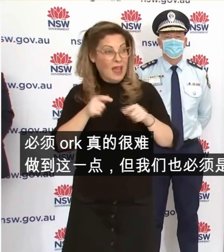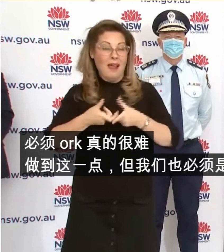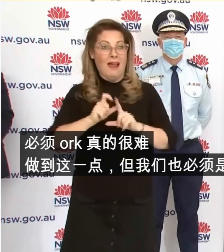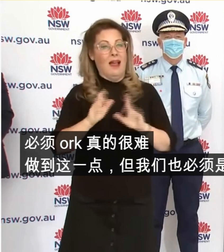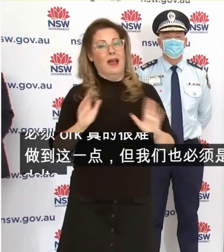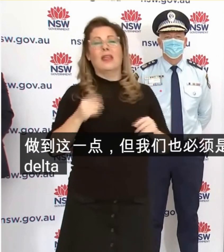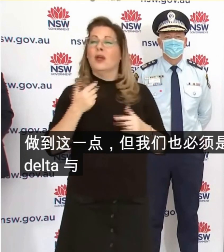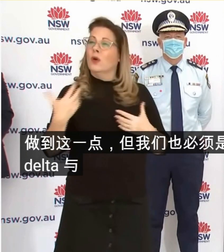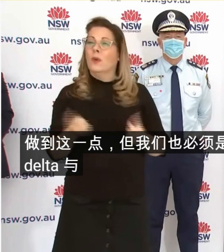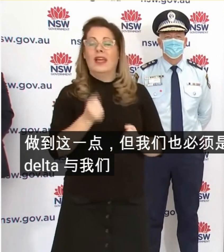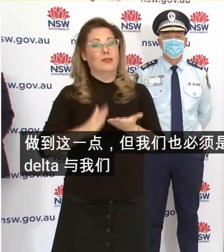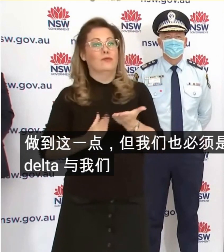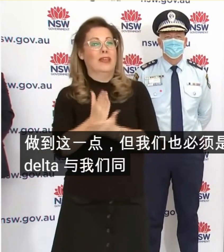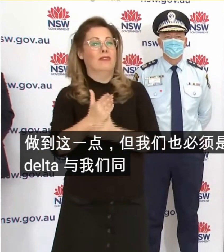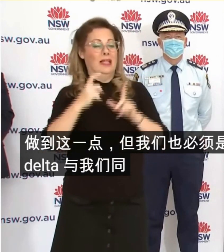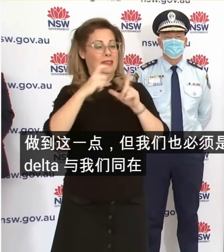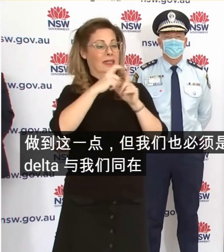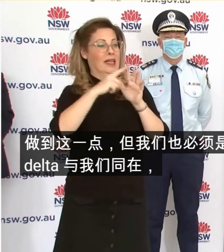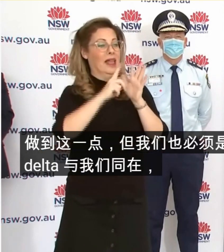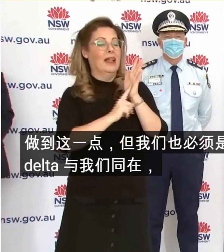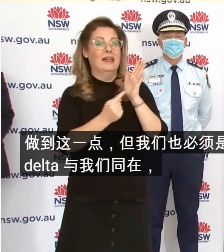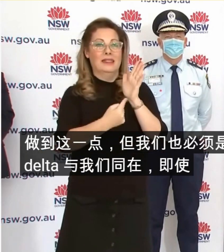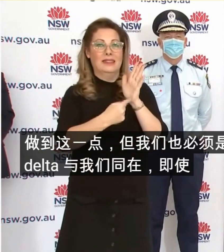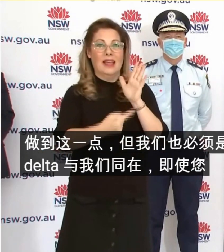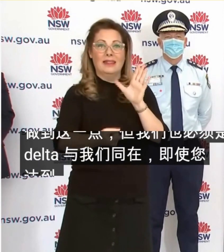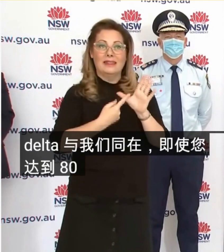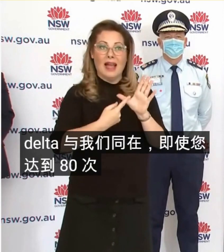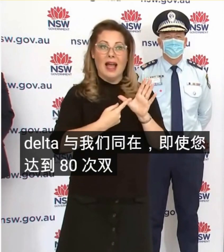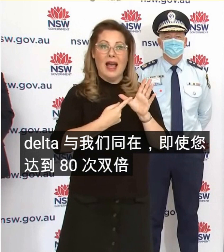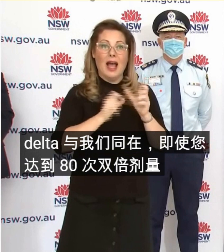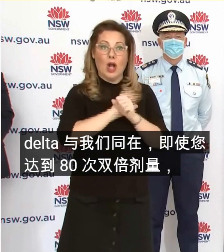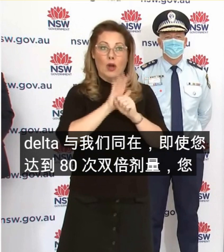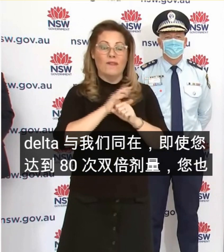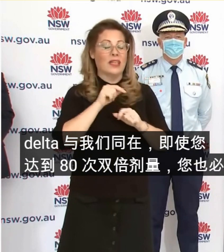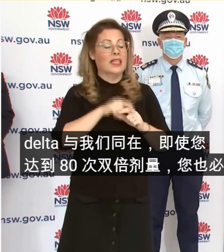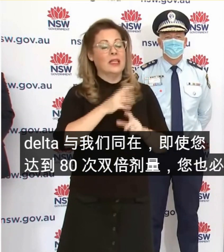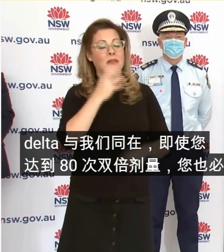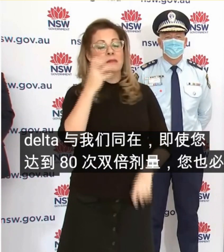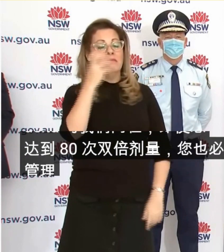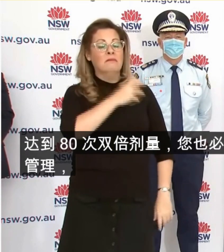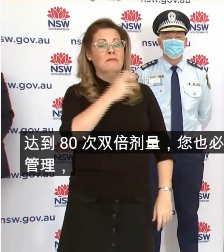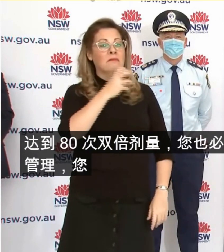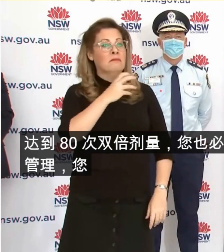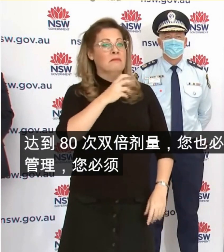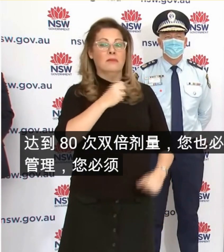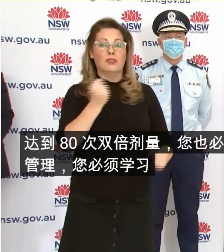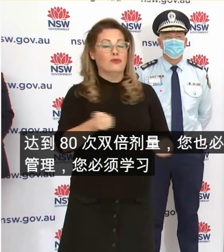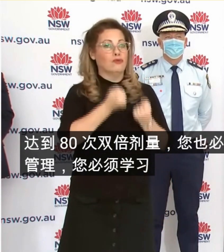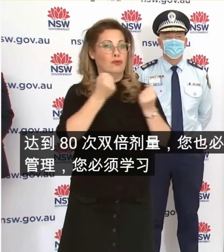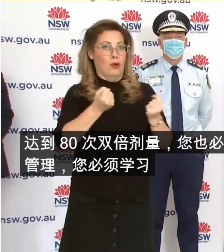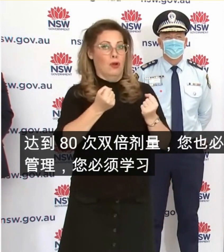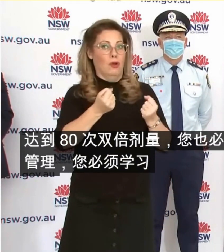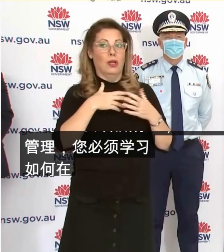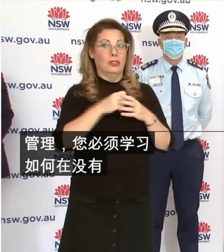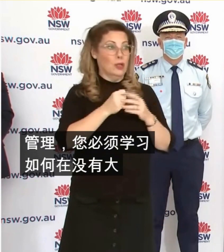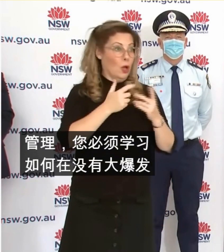have to be real. Delta is with us, and even when you get to 80% double doses, you have to manage it. You have